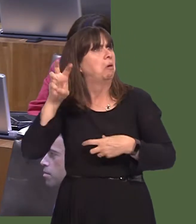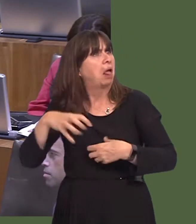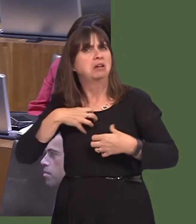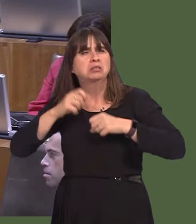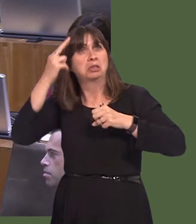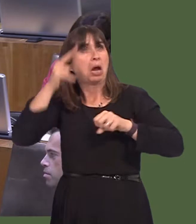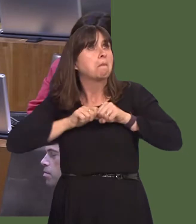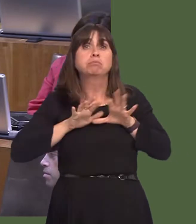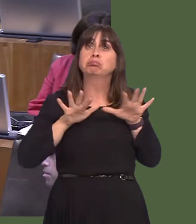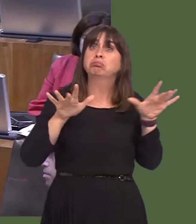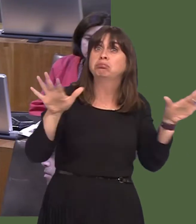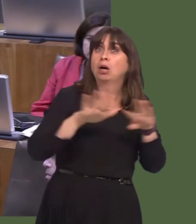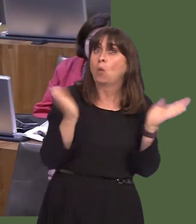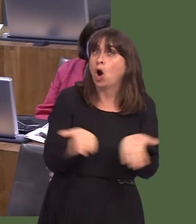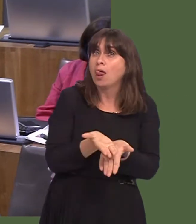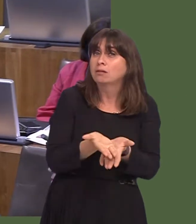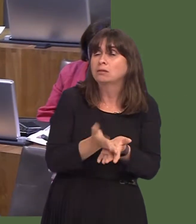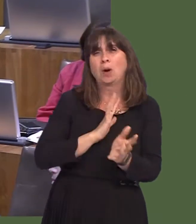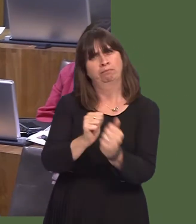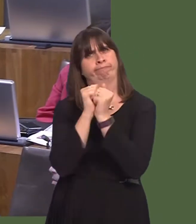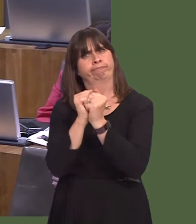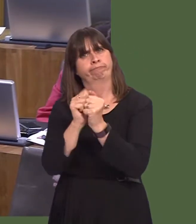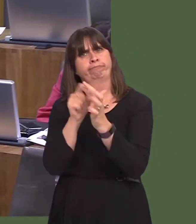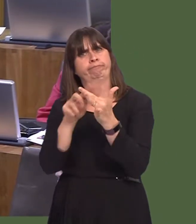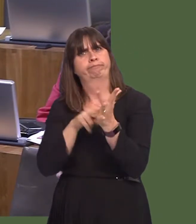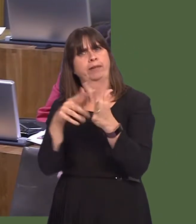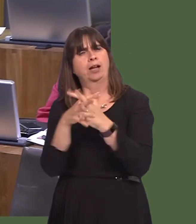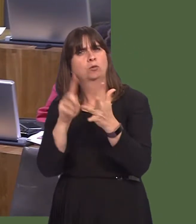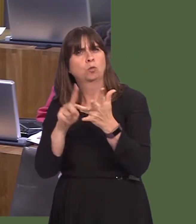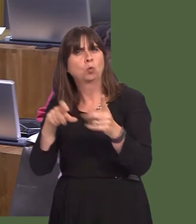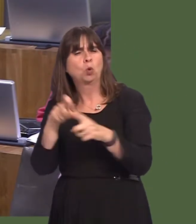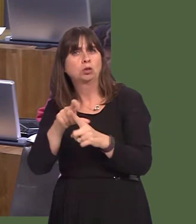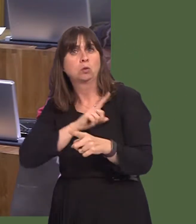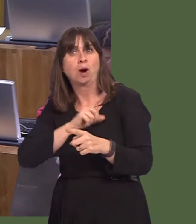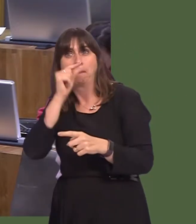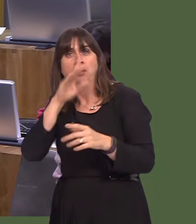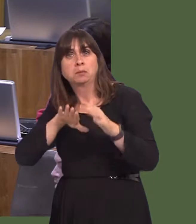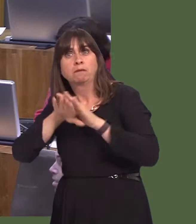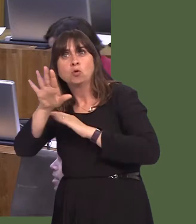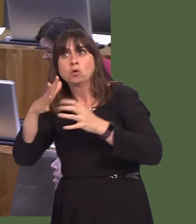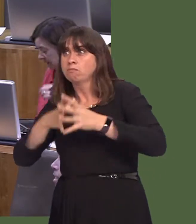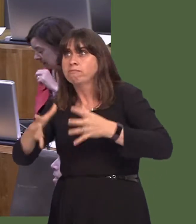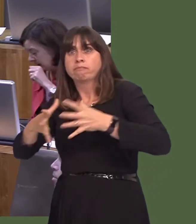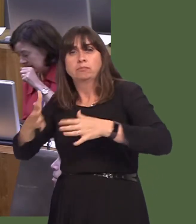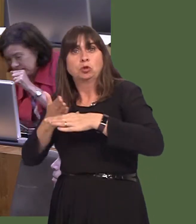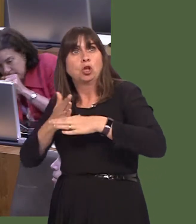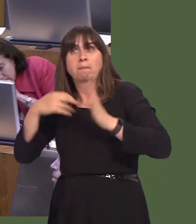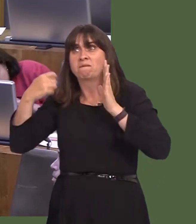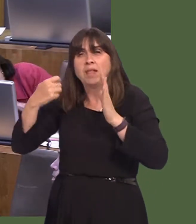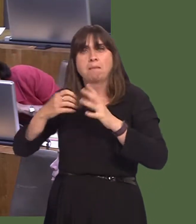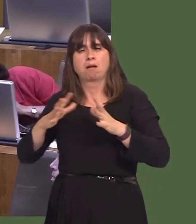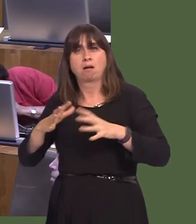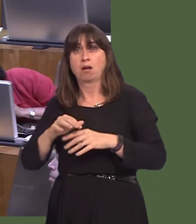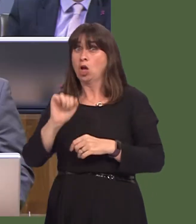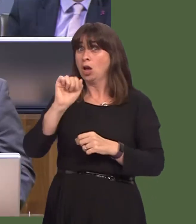Wales's growing reputation as an ideal venue for filmmakers with the right skills mixed to tantalise future cinema goers and movie fans. I agree with those comments. They came from